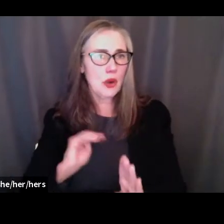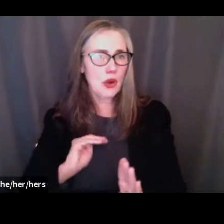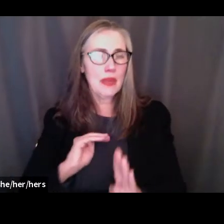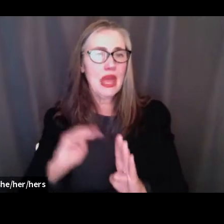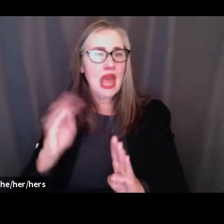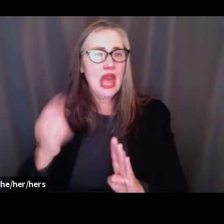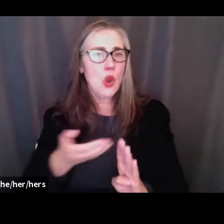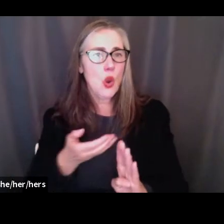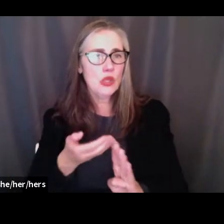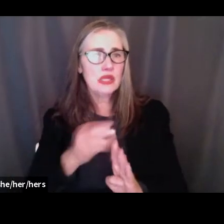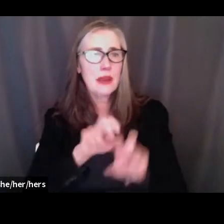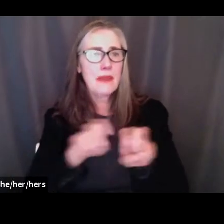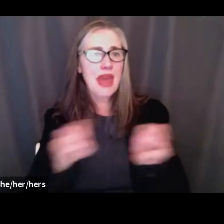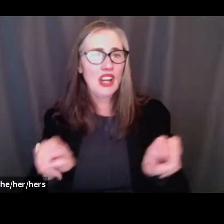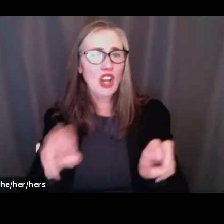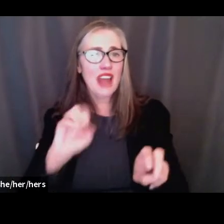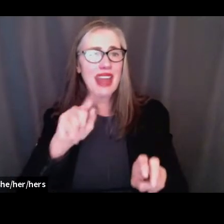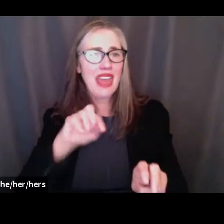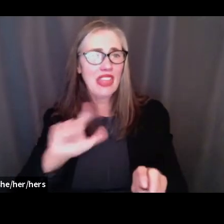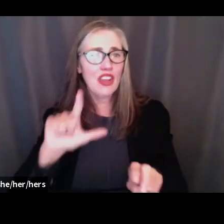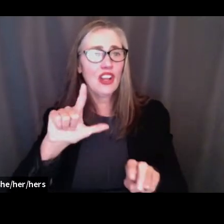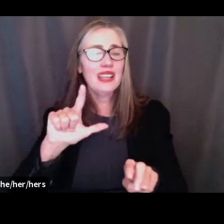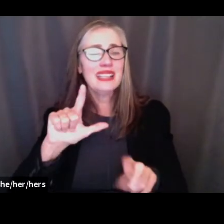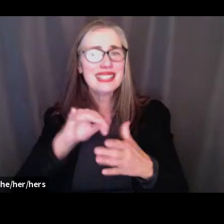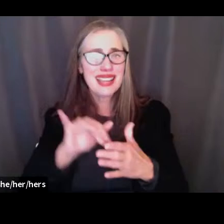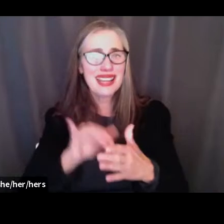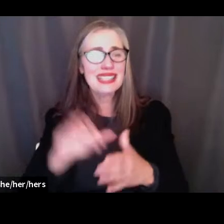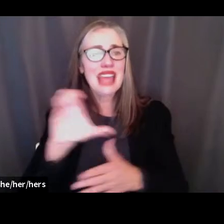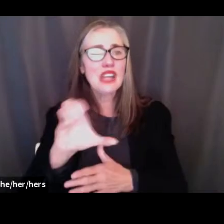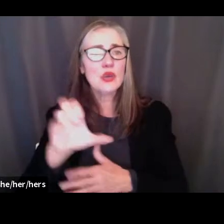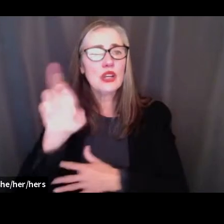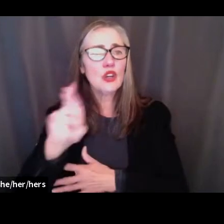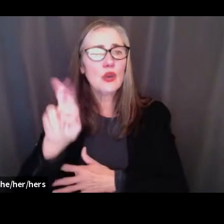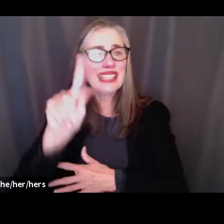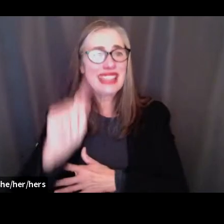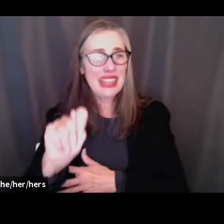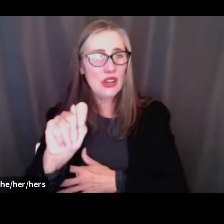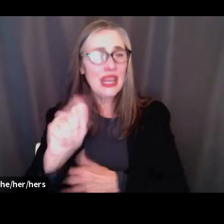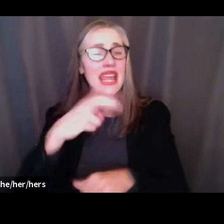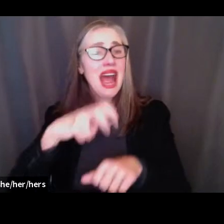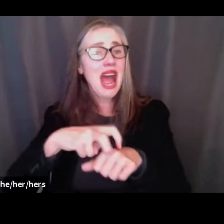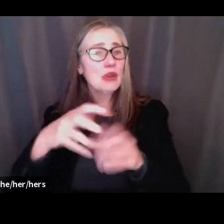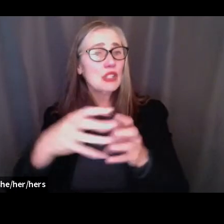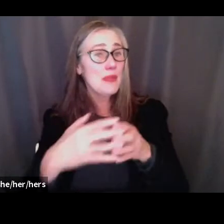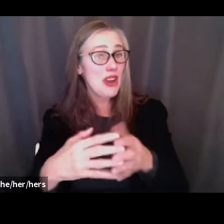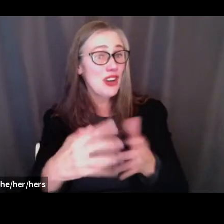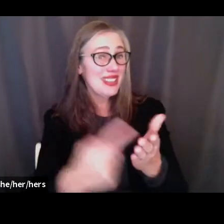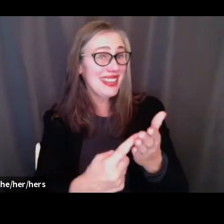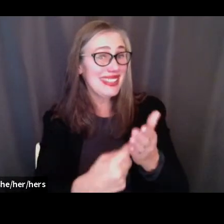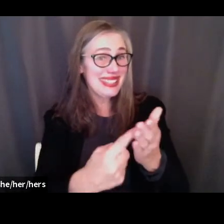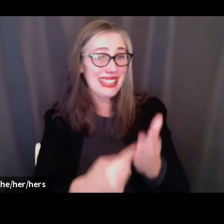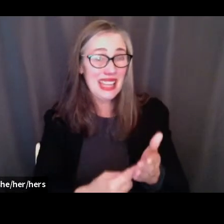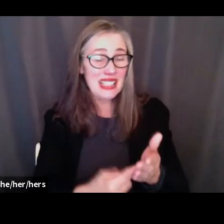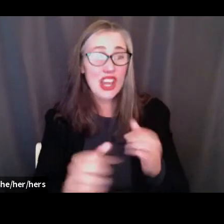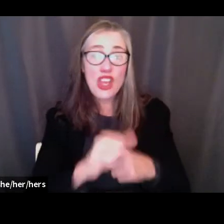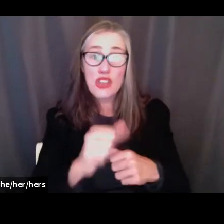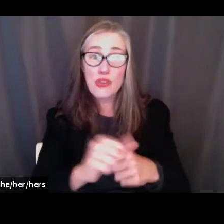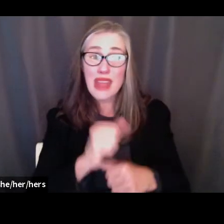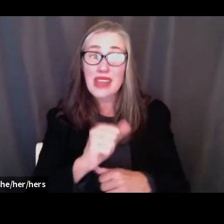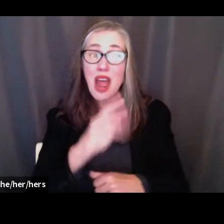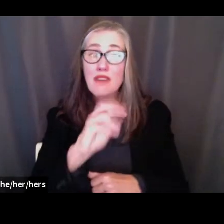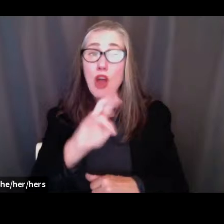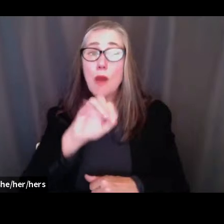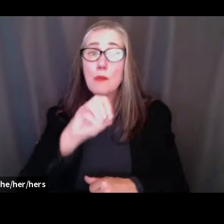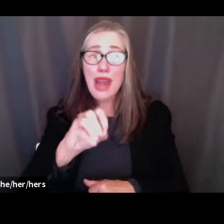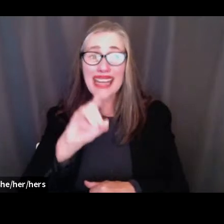ethical studies and critical race theory. In the Irish American Caucus, the caucus discussed the threat of Brexit to peace in the